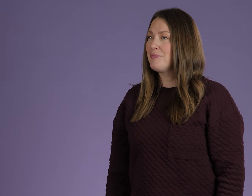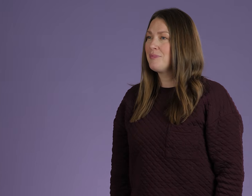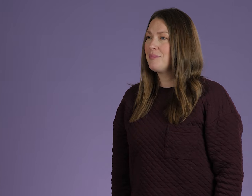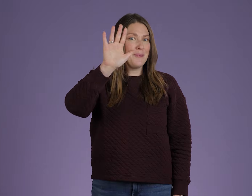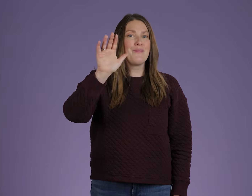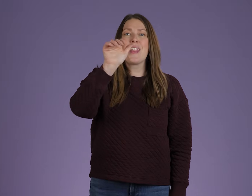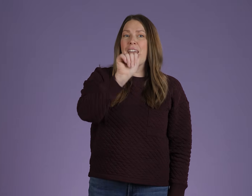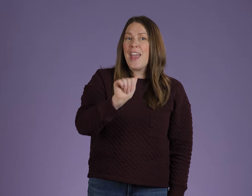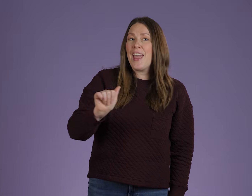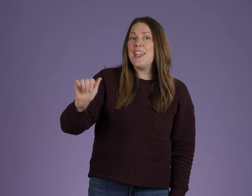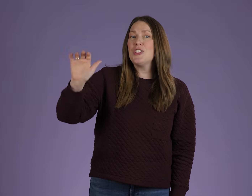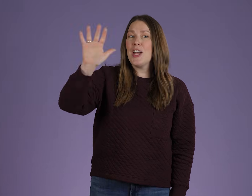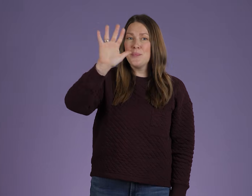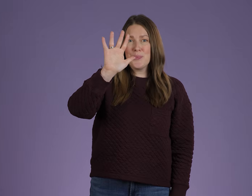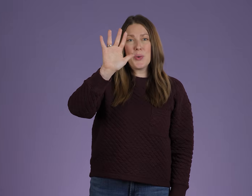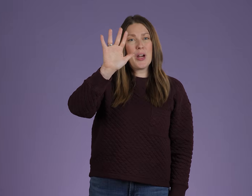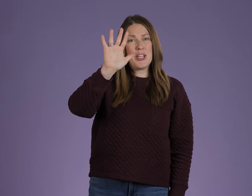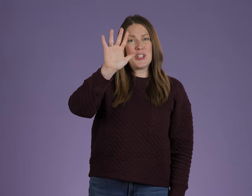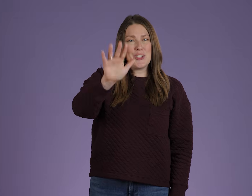out. Asia or Asian.